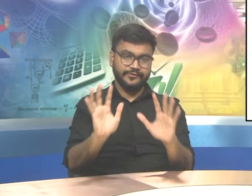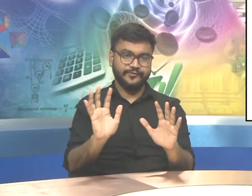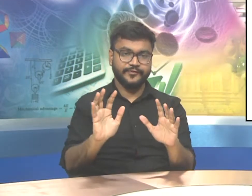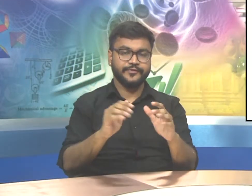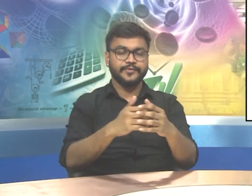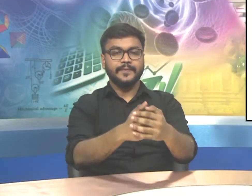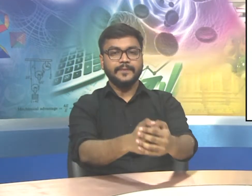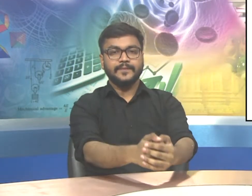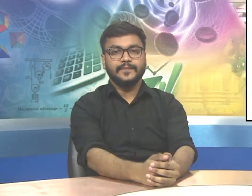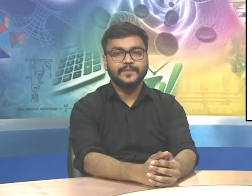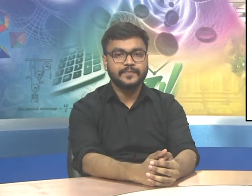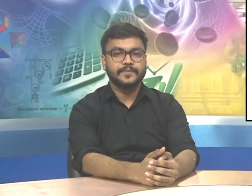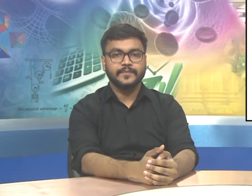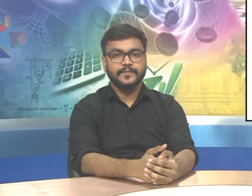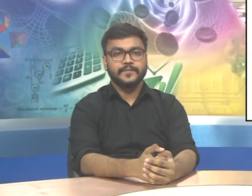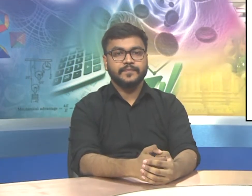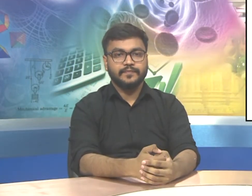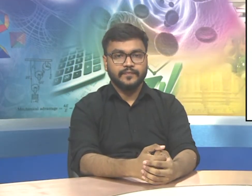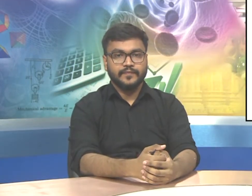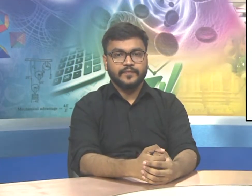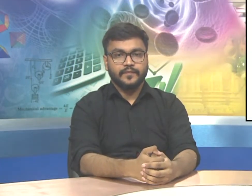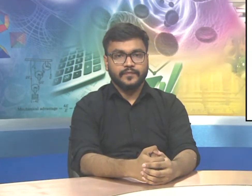hunt animals for food.